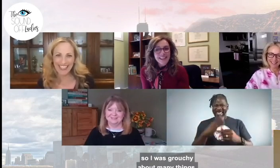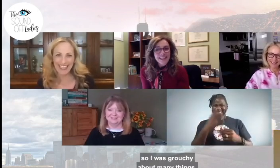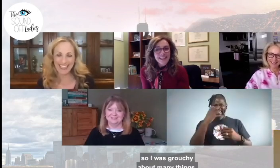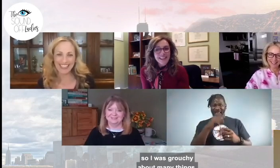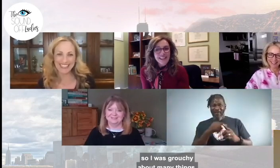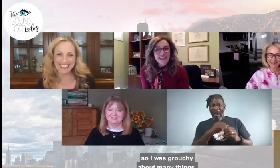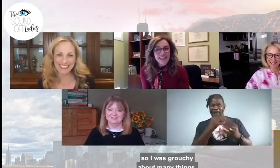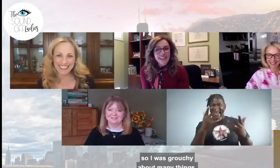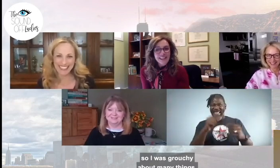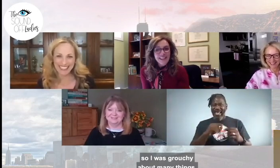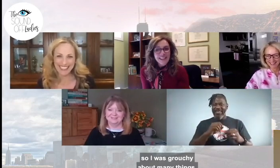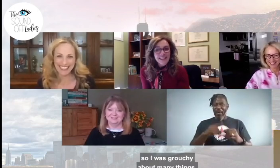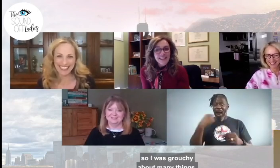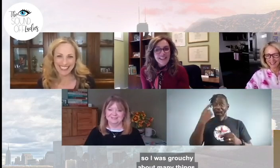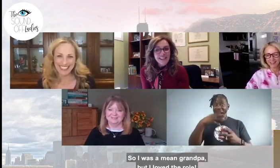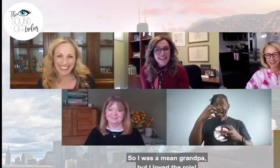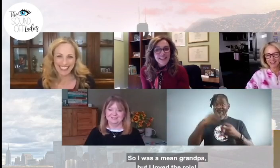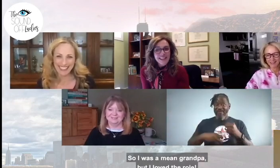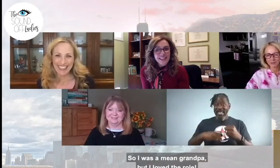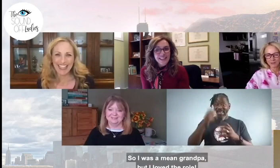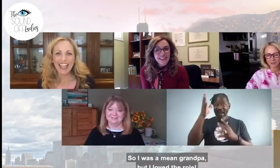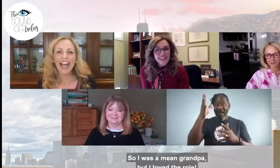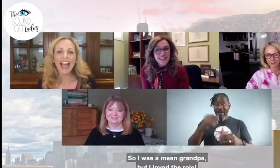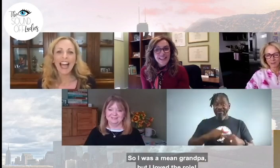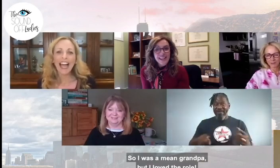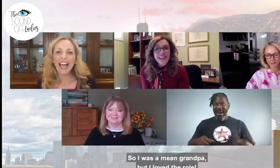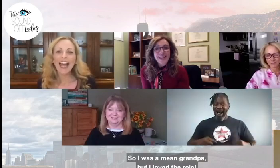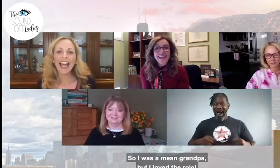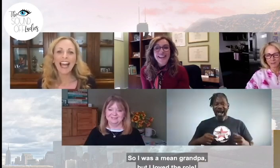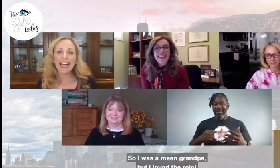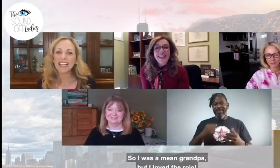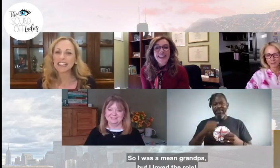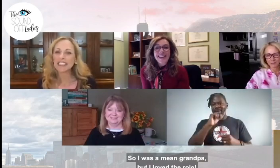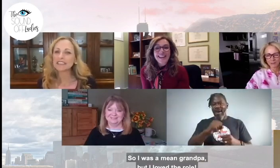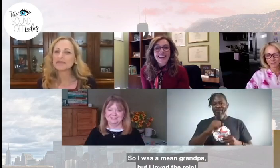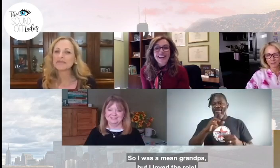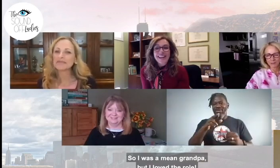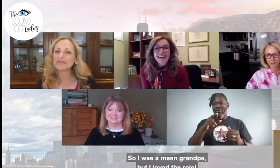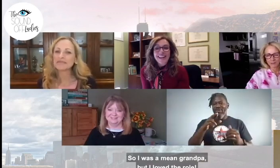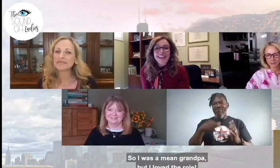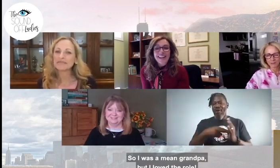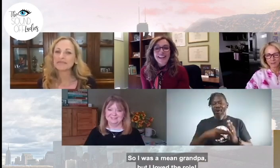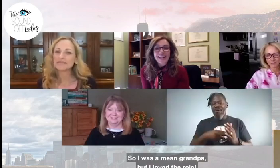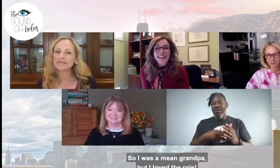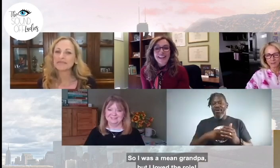And I was so grouchy about many things. And I was a mean grabber, but I loved the role.